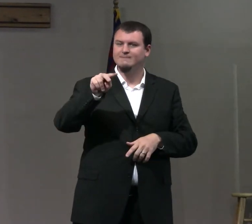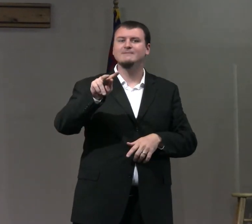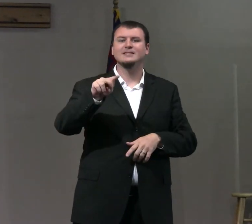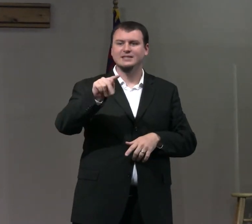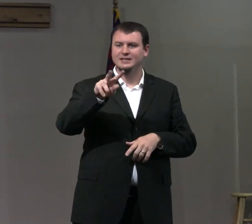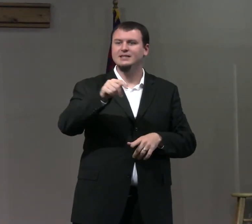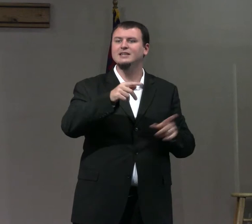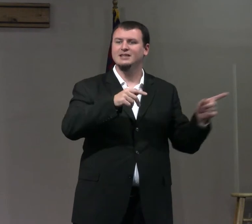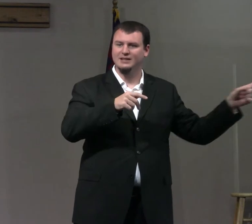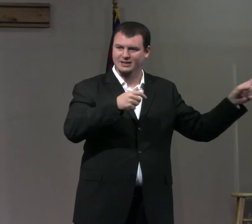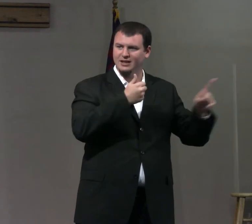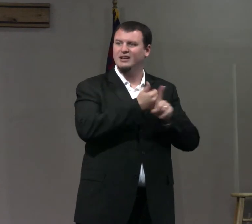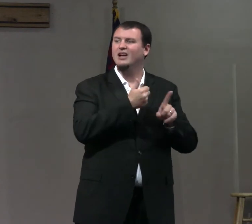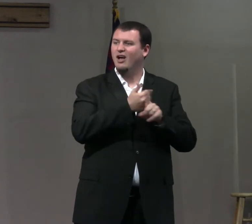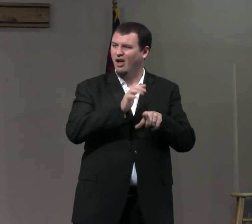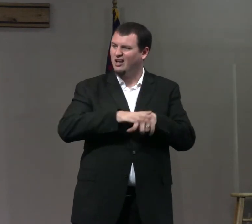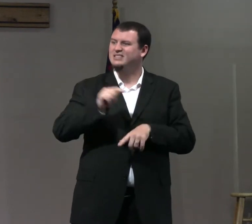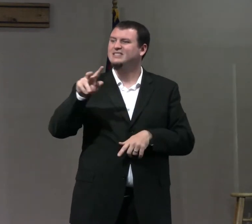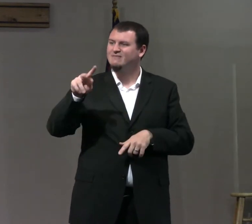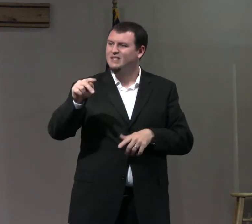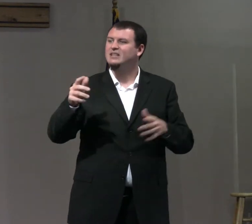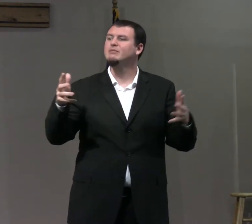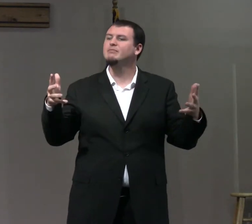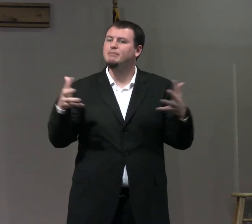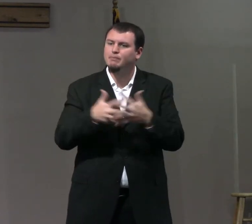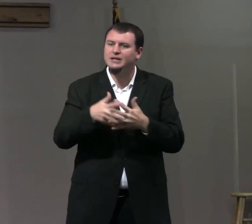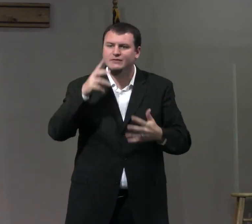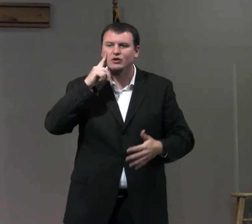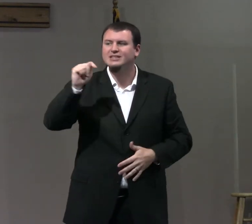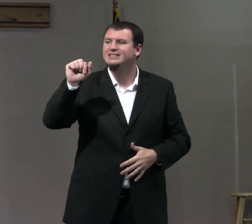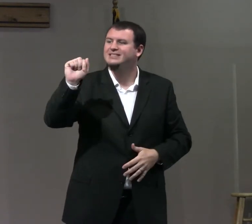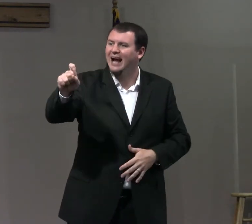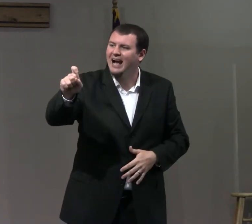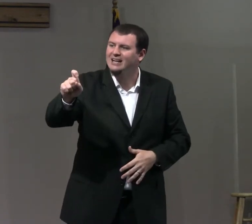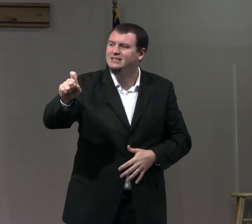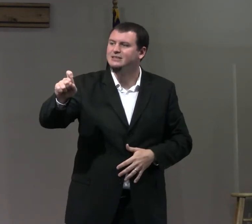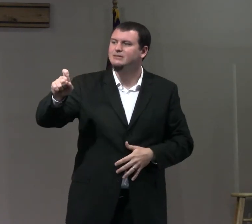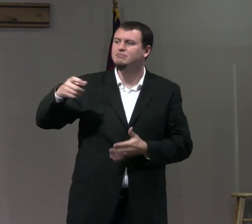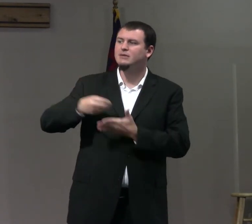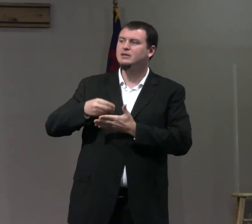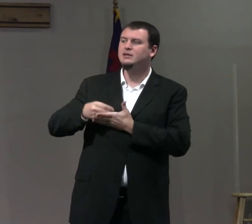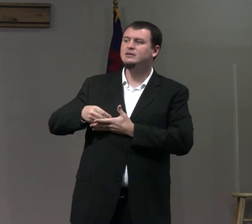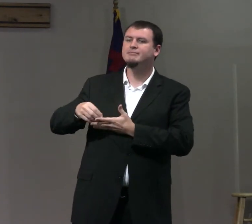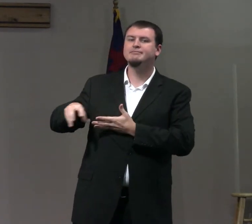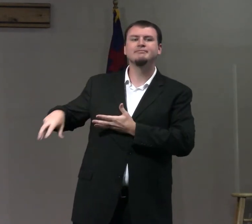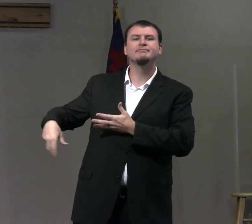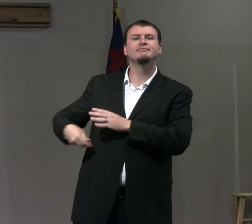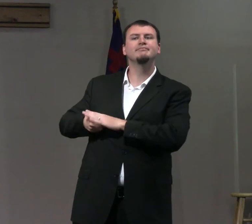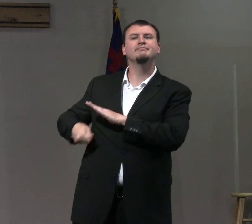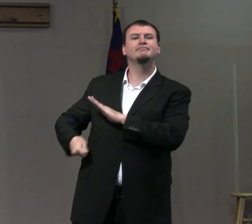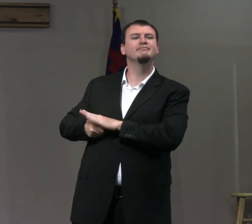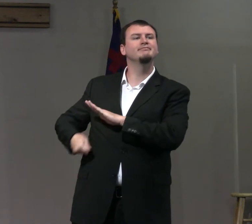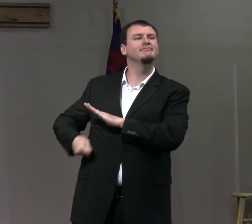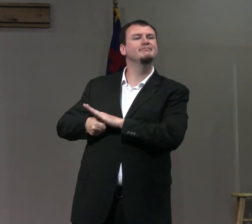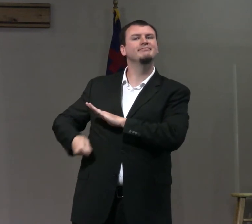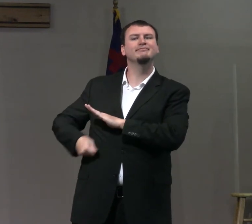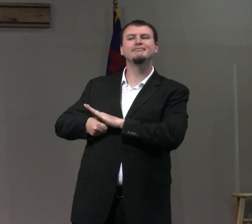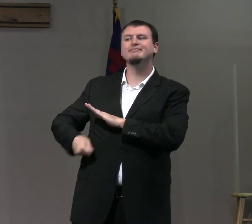This other guy was also on television, and he caught for